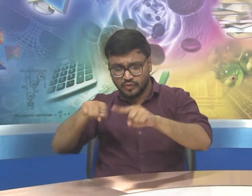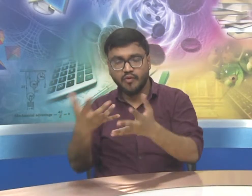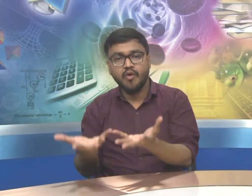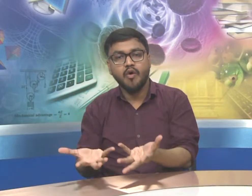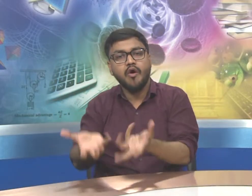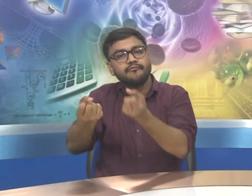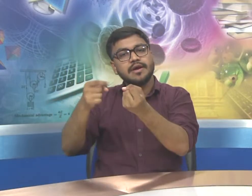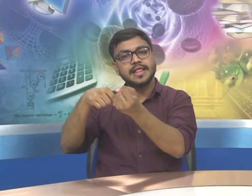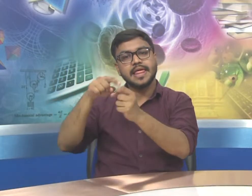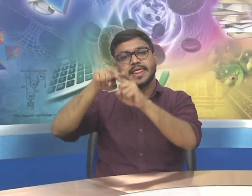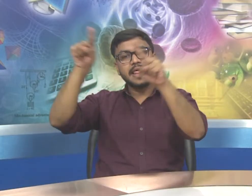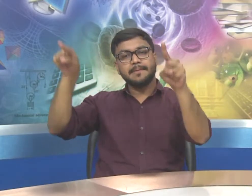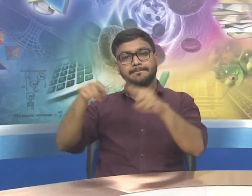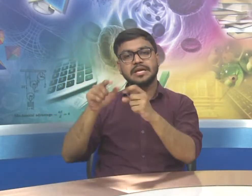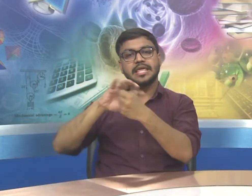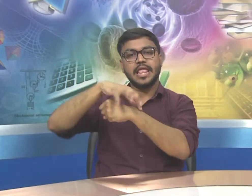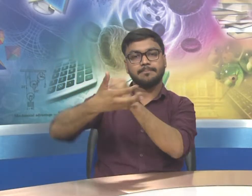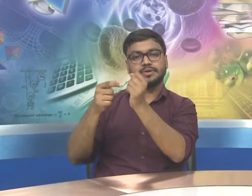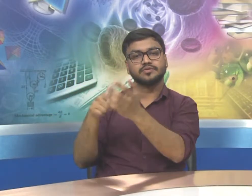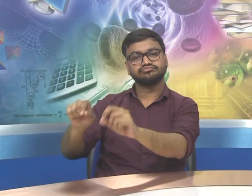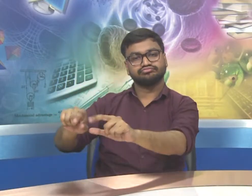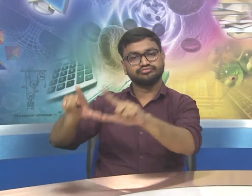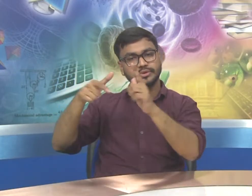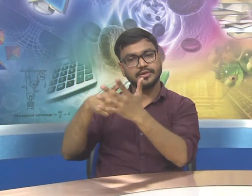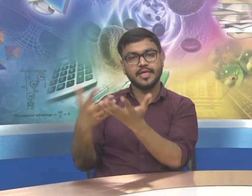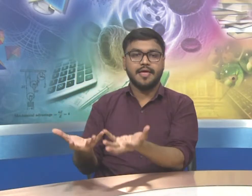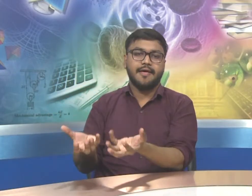By measuring these changes,